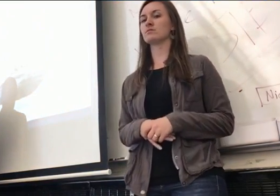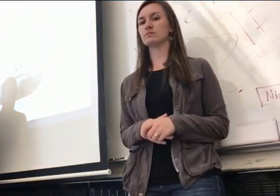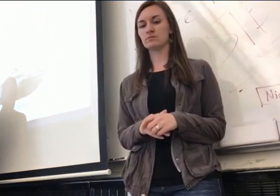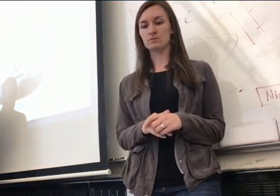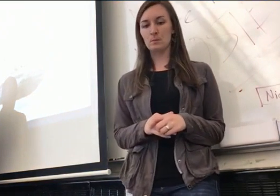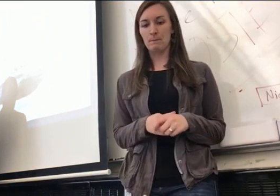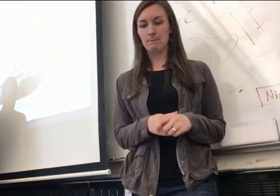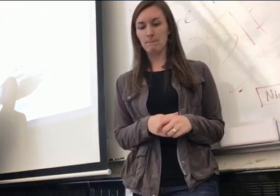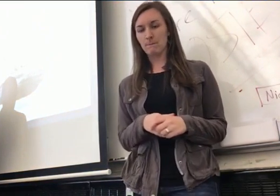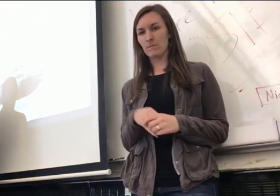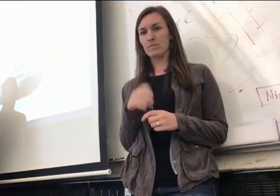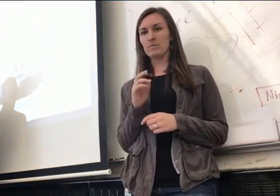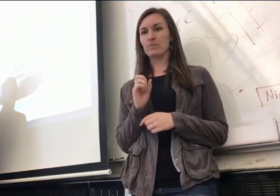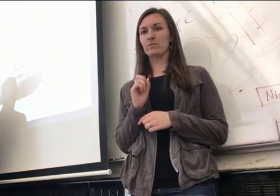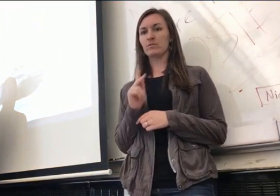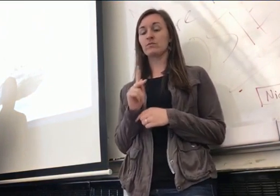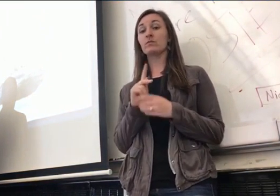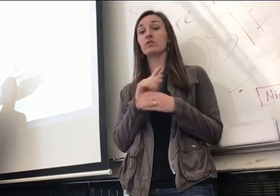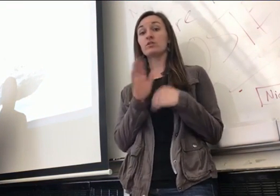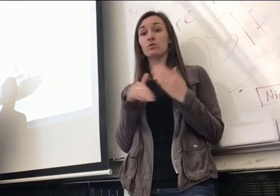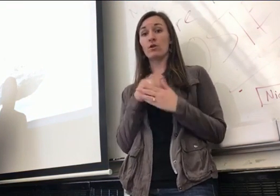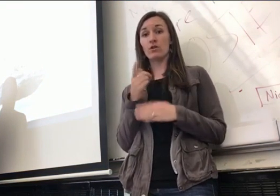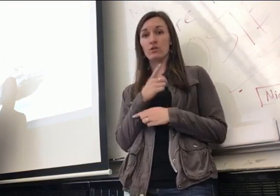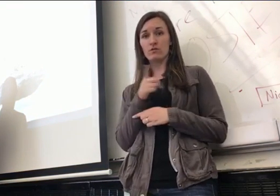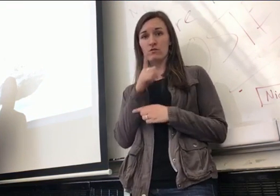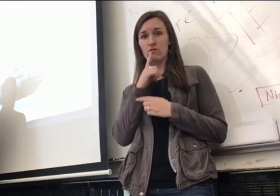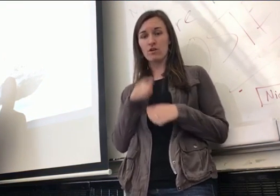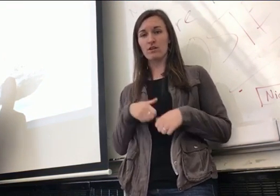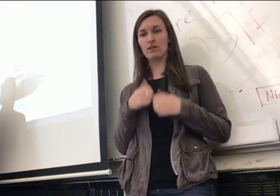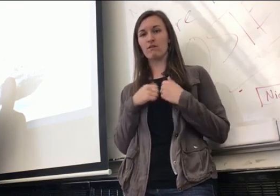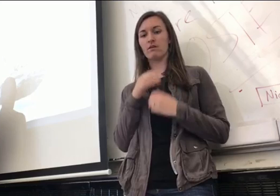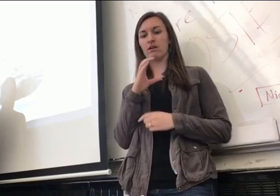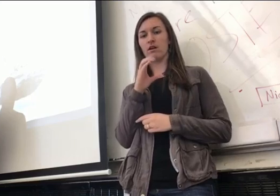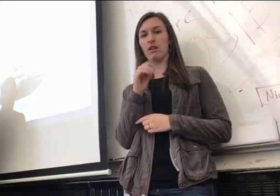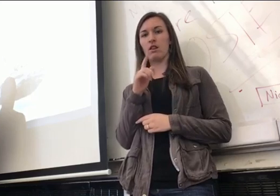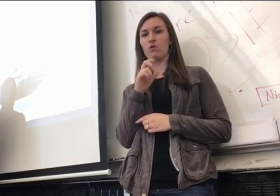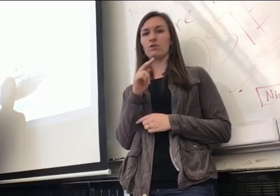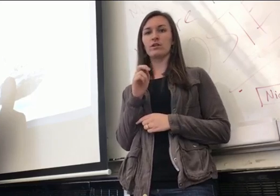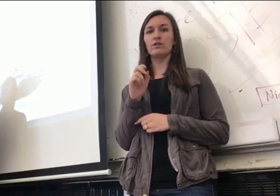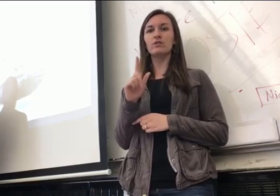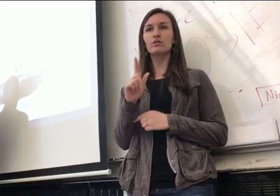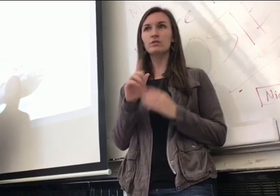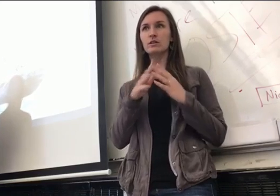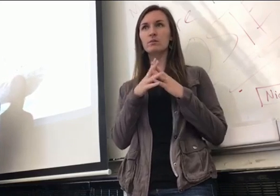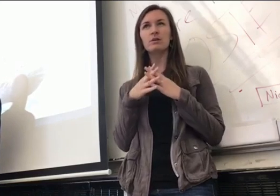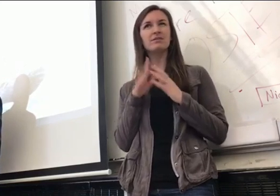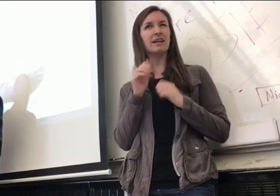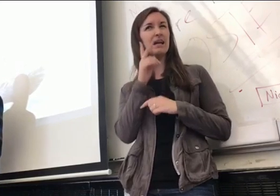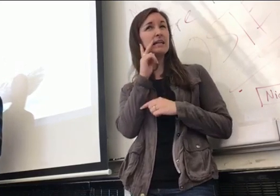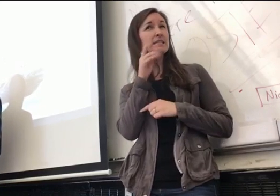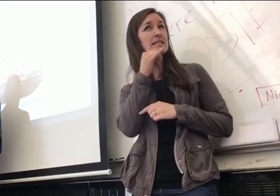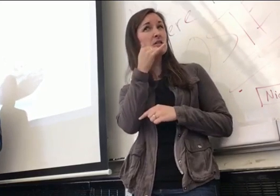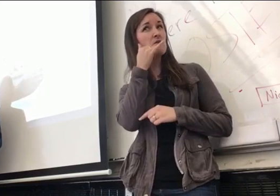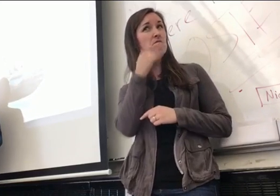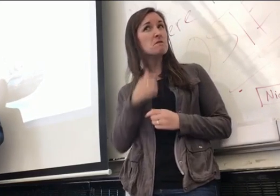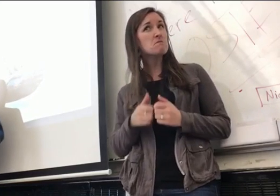Okay, so all of you are living in colonial America. Hey, I can see your phone underneath your